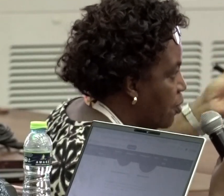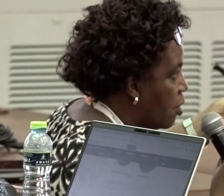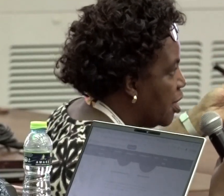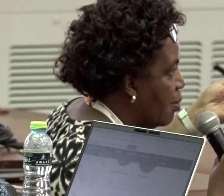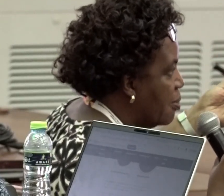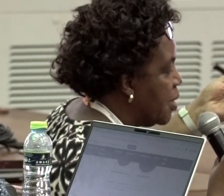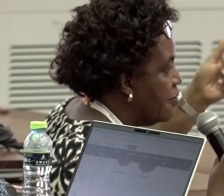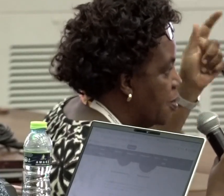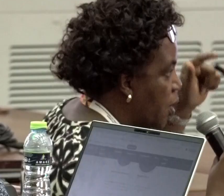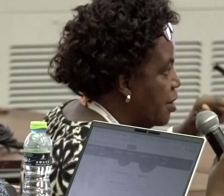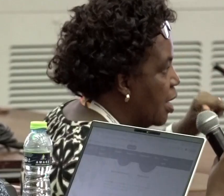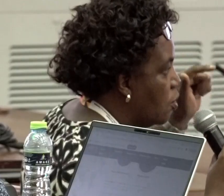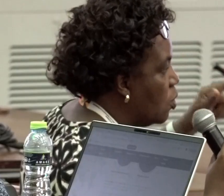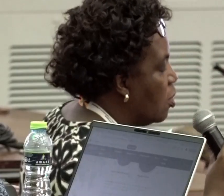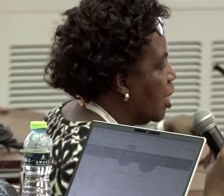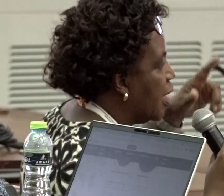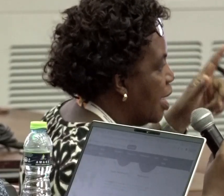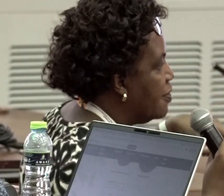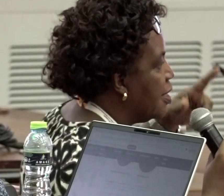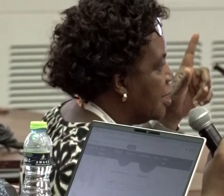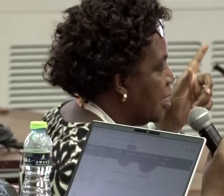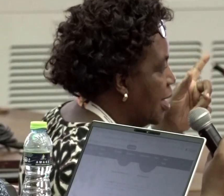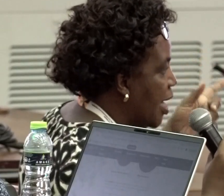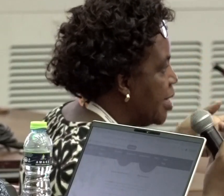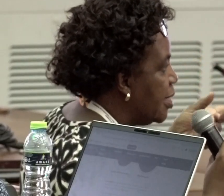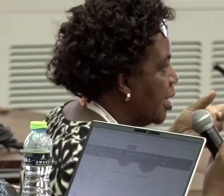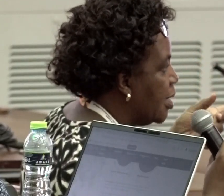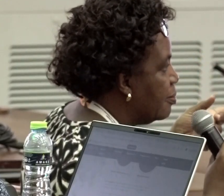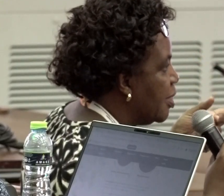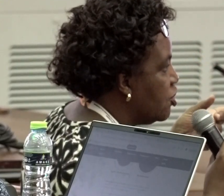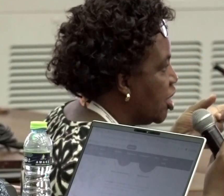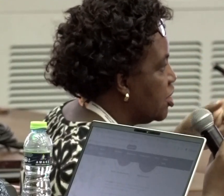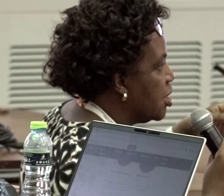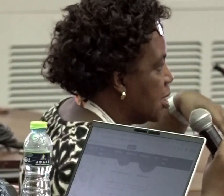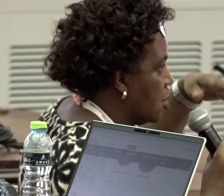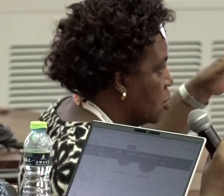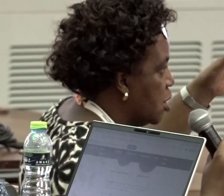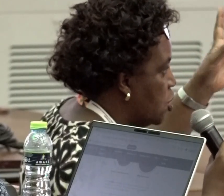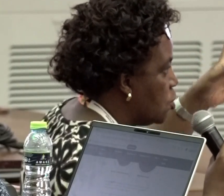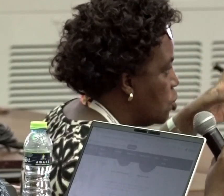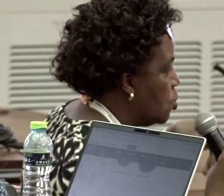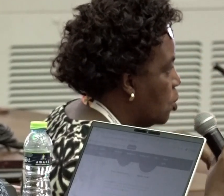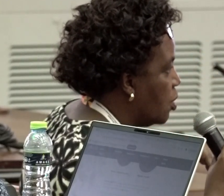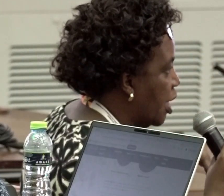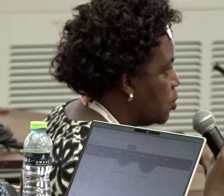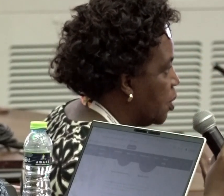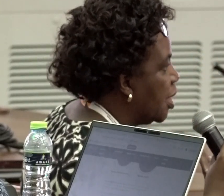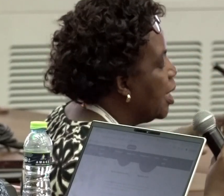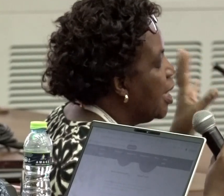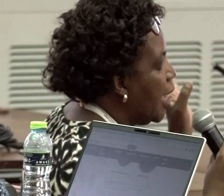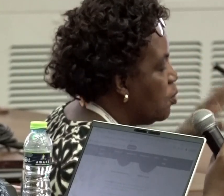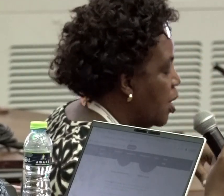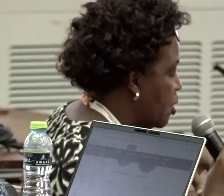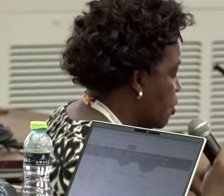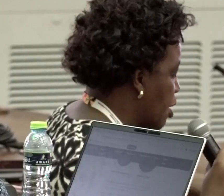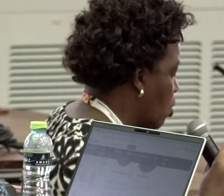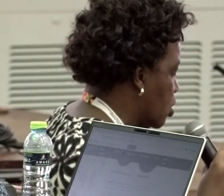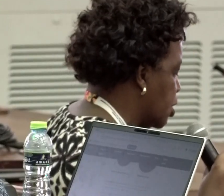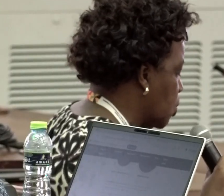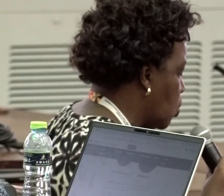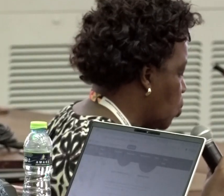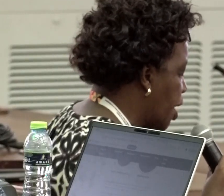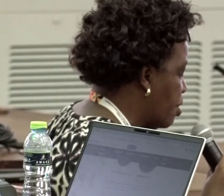continuing to follow them up even when they are no longer having the LEN injections and continuing to do all that work? And